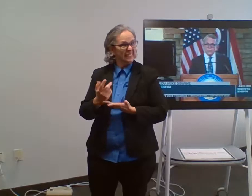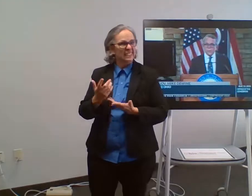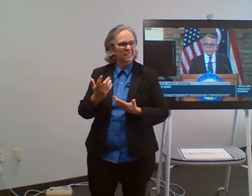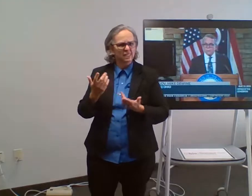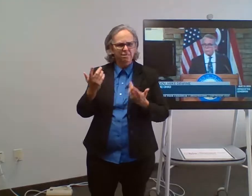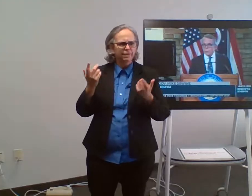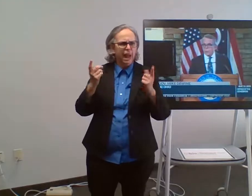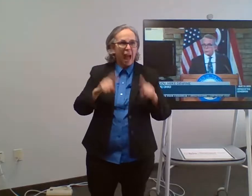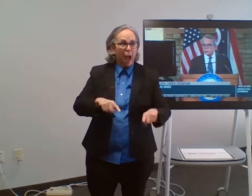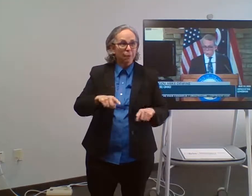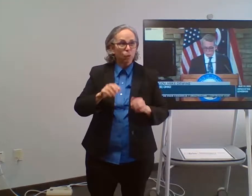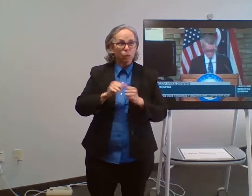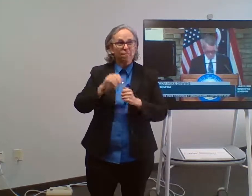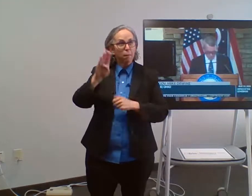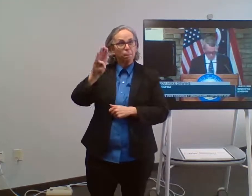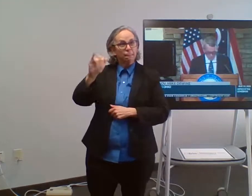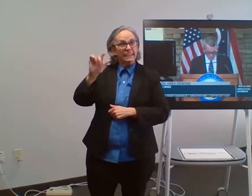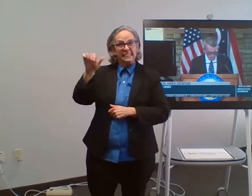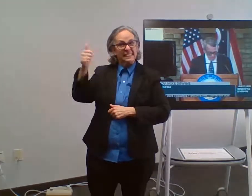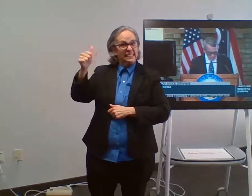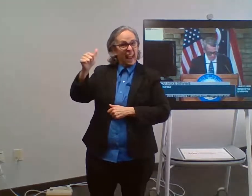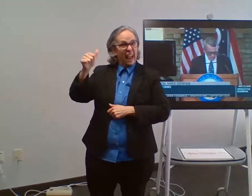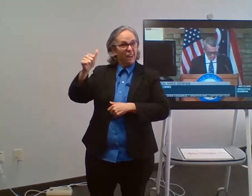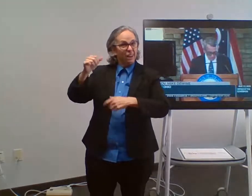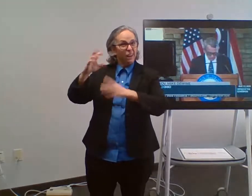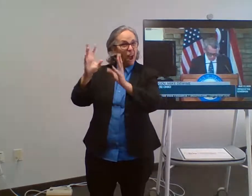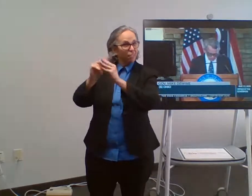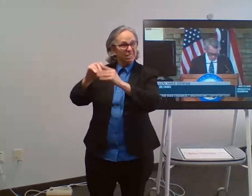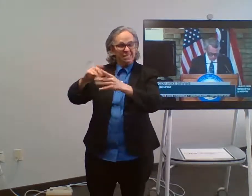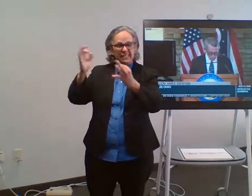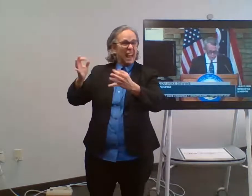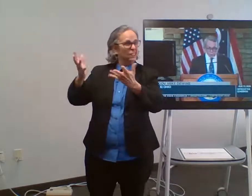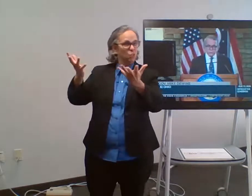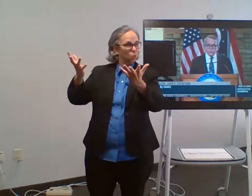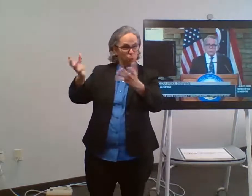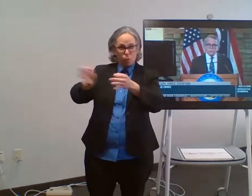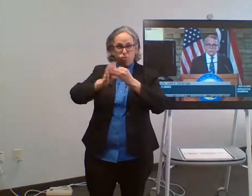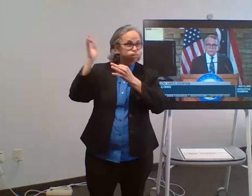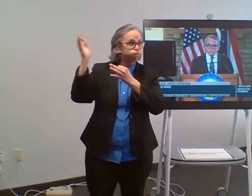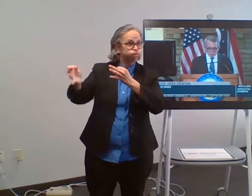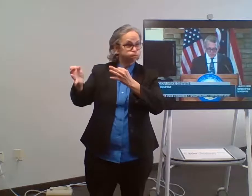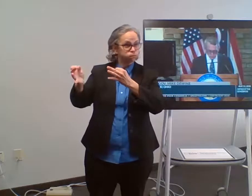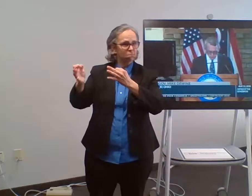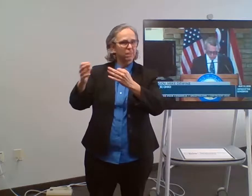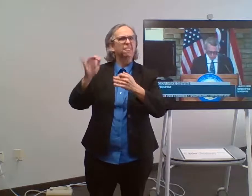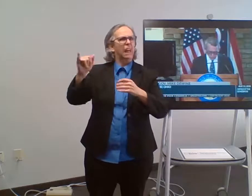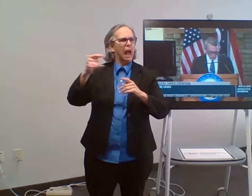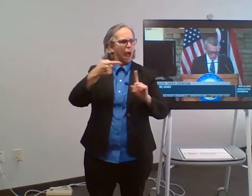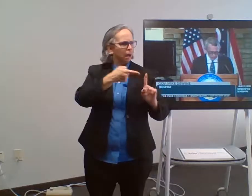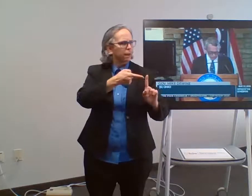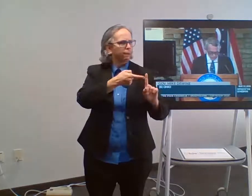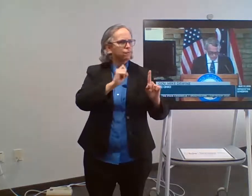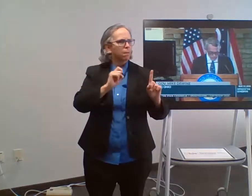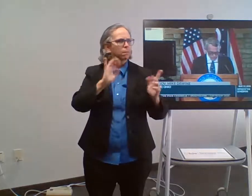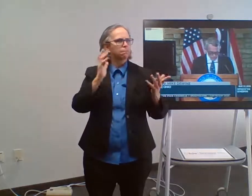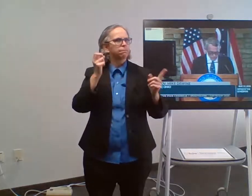to have fall sports. So there's been stories in the media in regard to